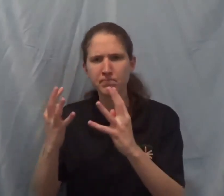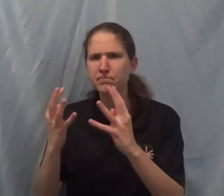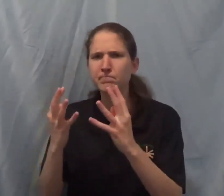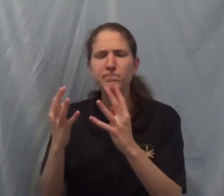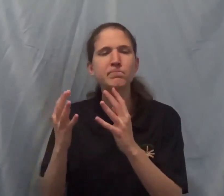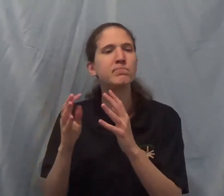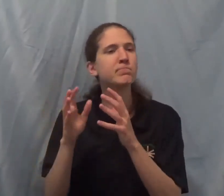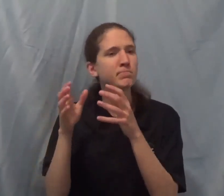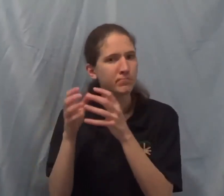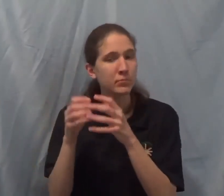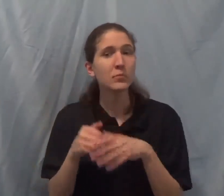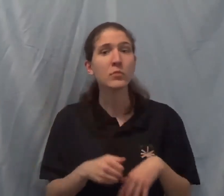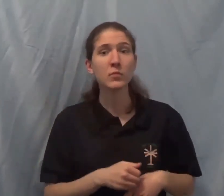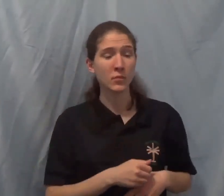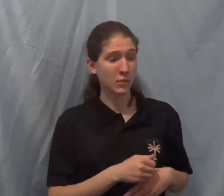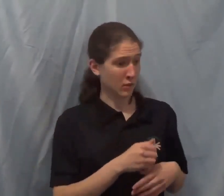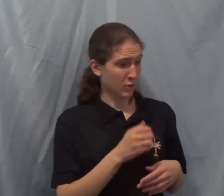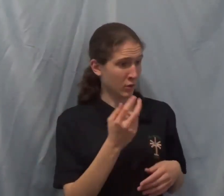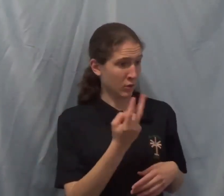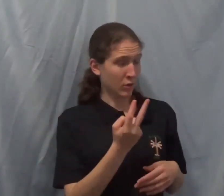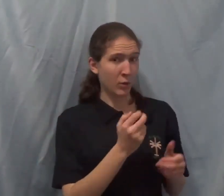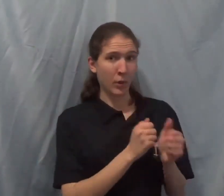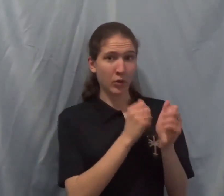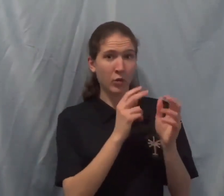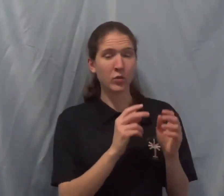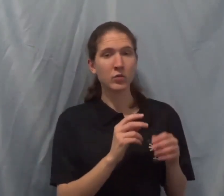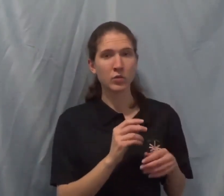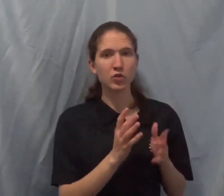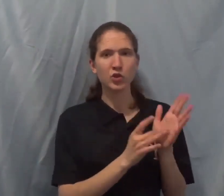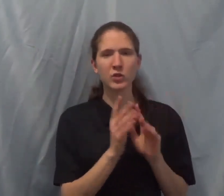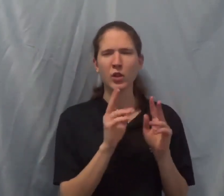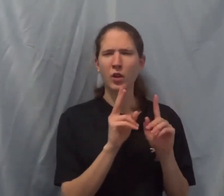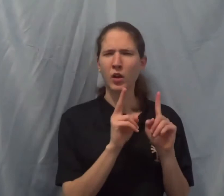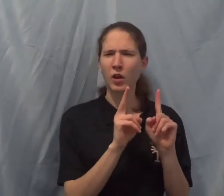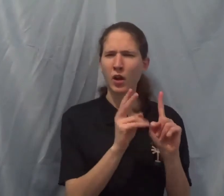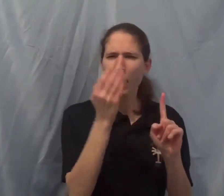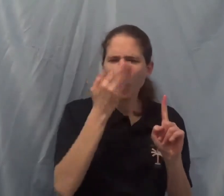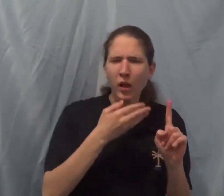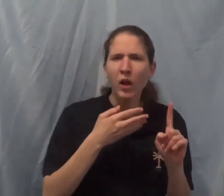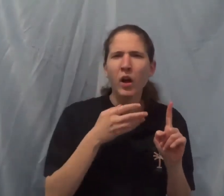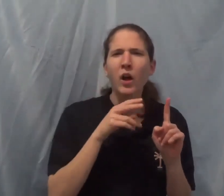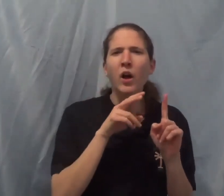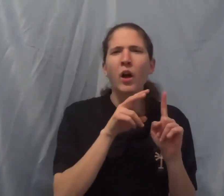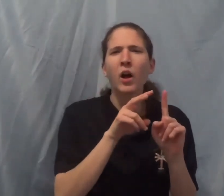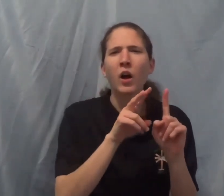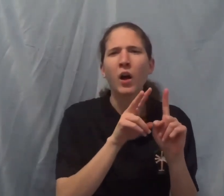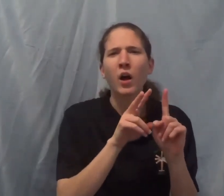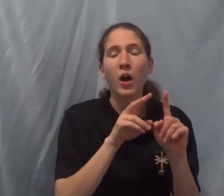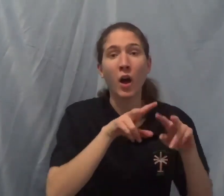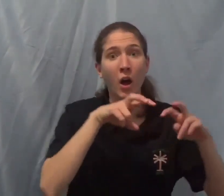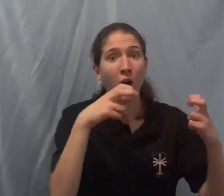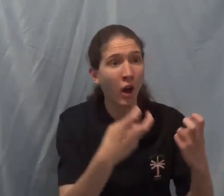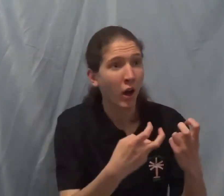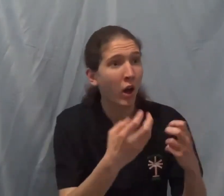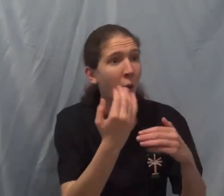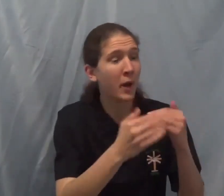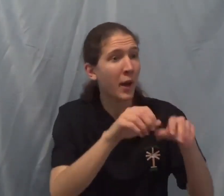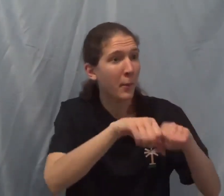bread. So you see, even after 21 centuries, an emotion, a tension, an enthusiasm, announce